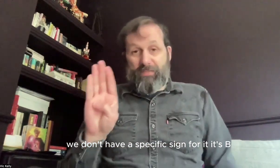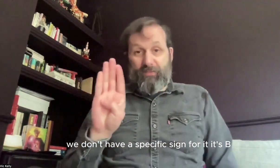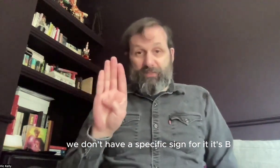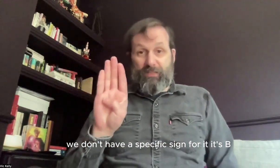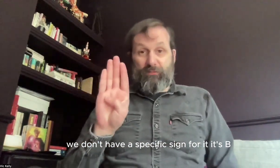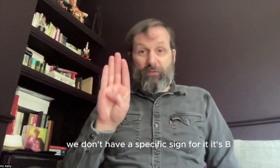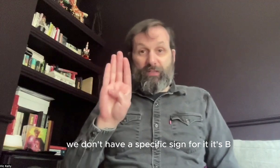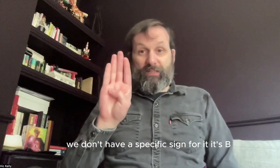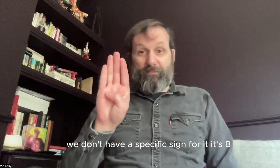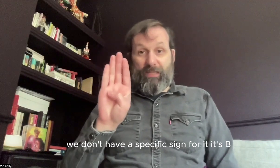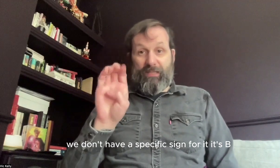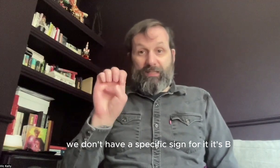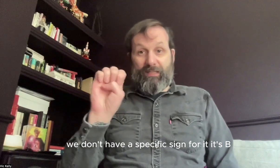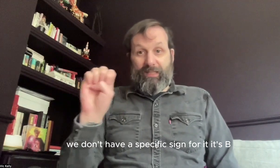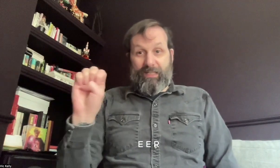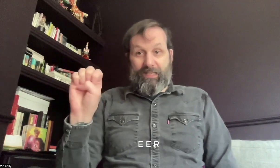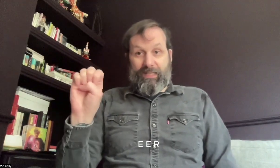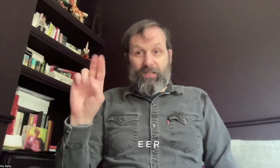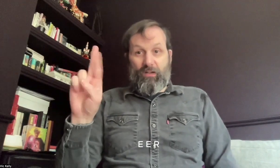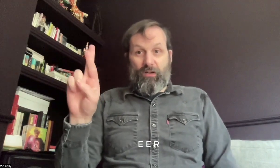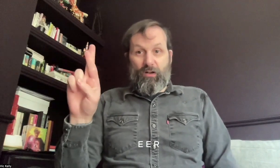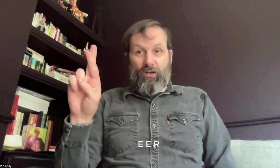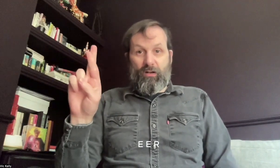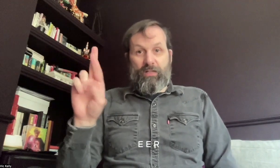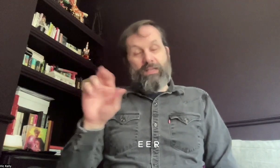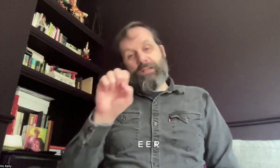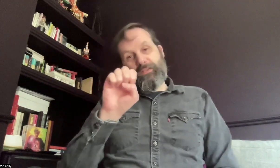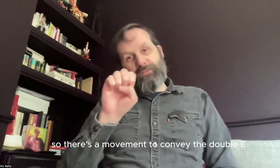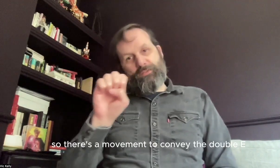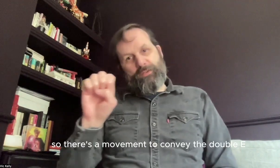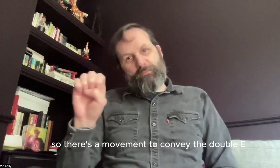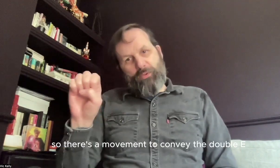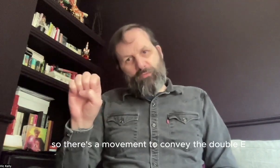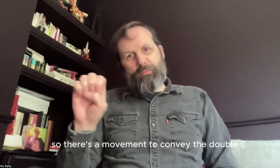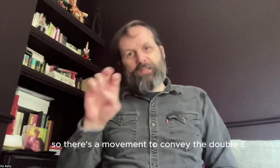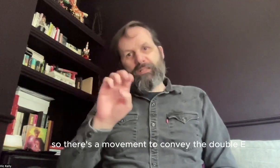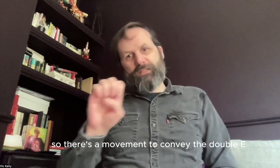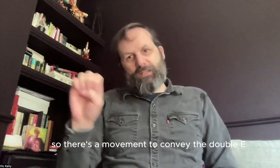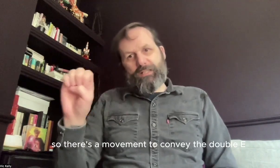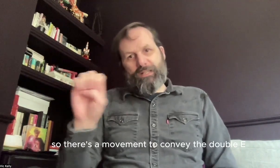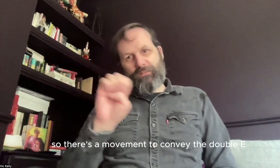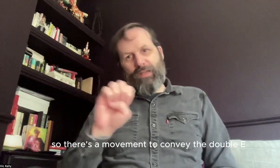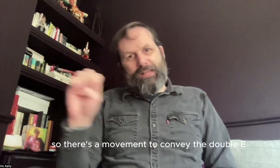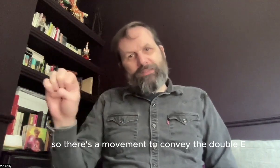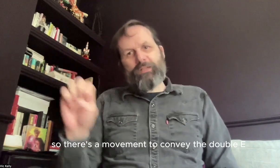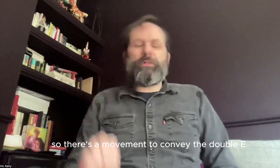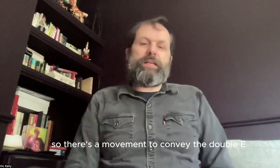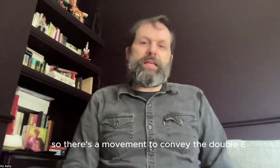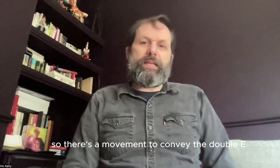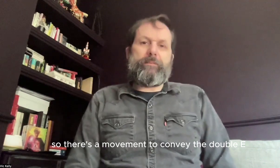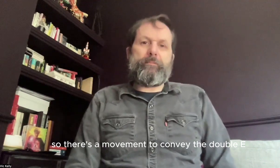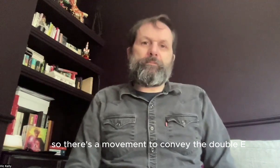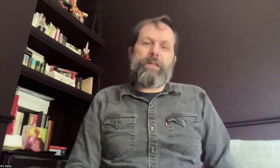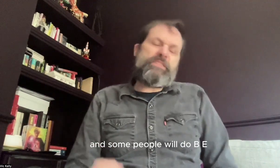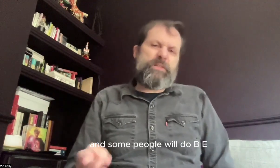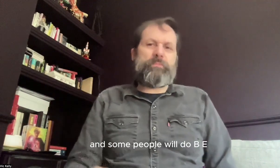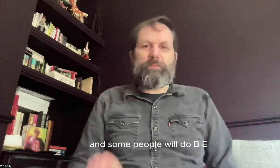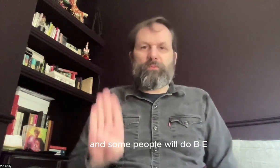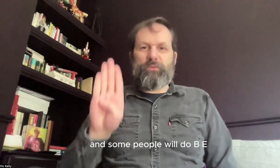specific sign for it. It's B-E-E-R. So there's a movement to convey the double E. And some people will